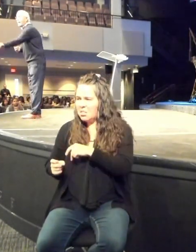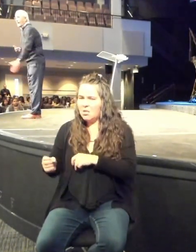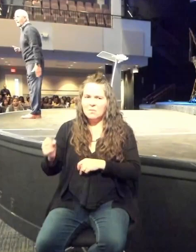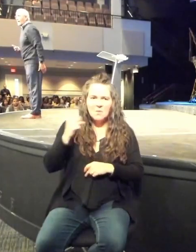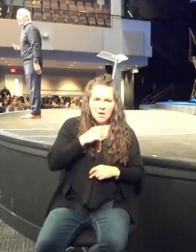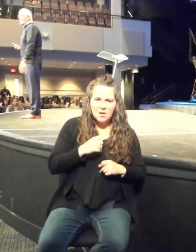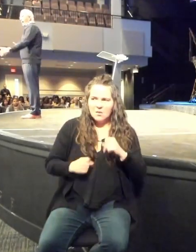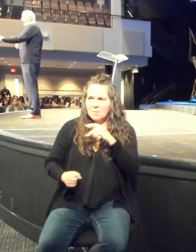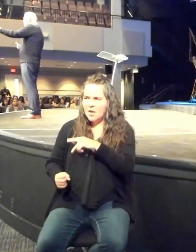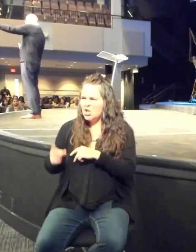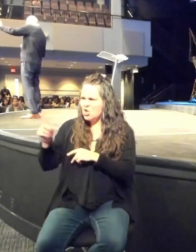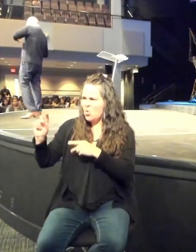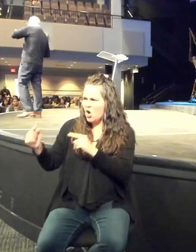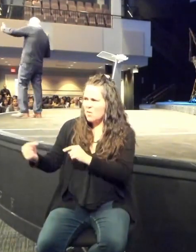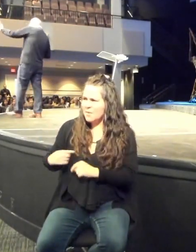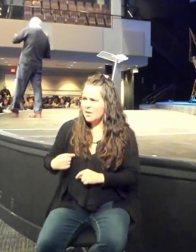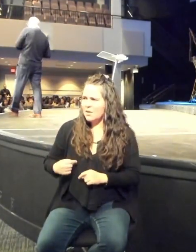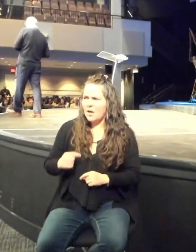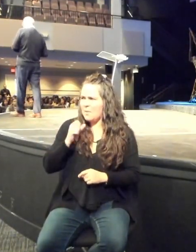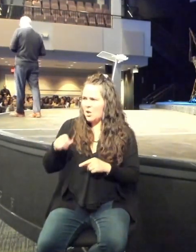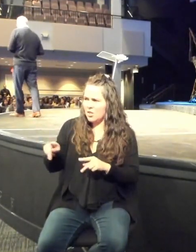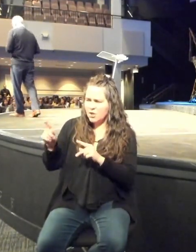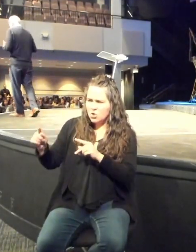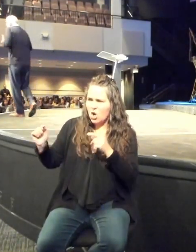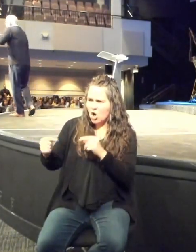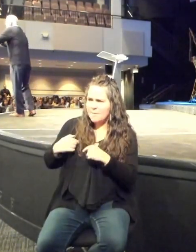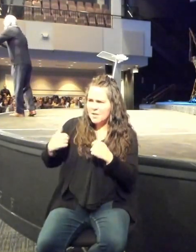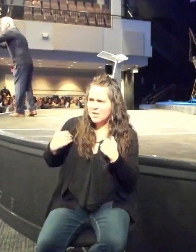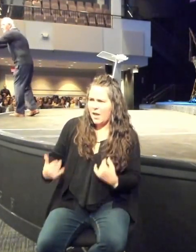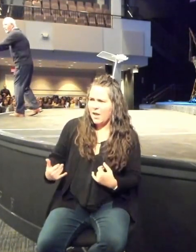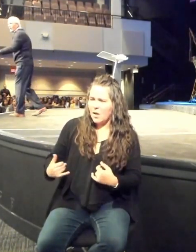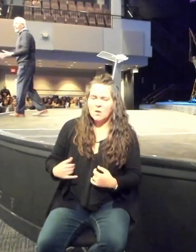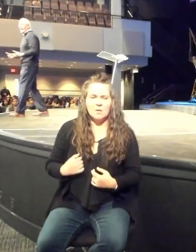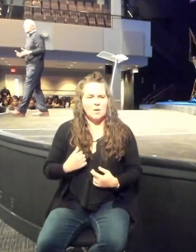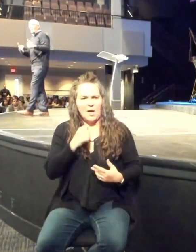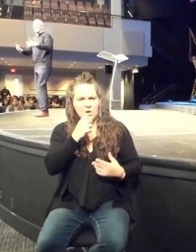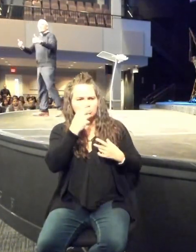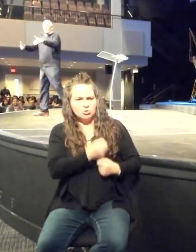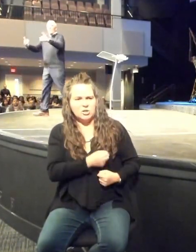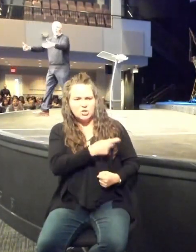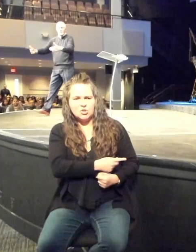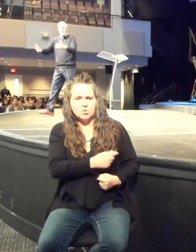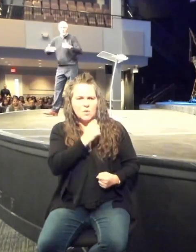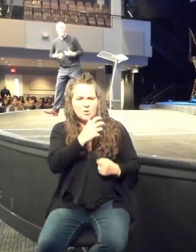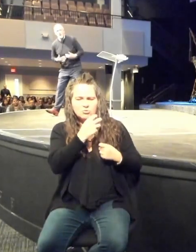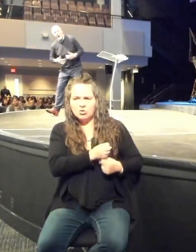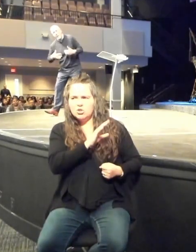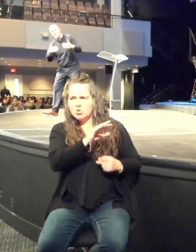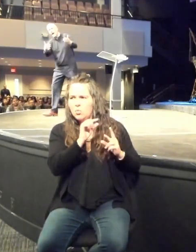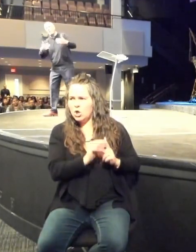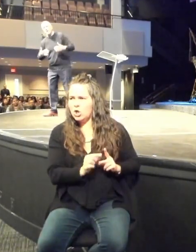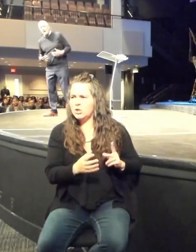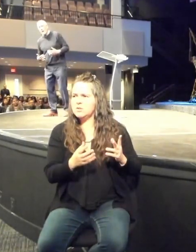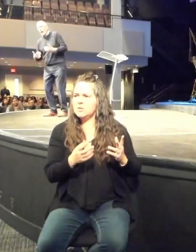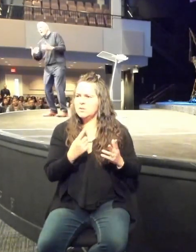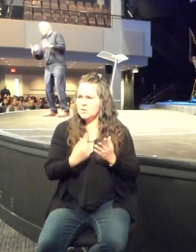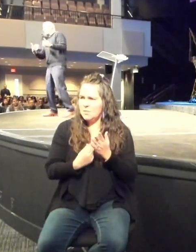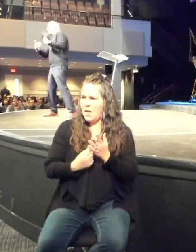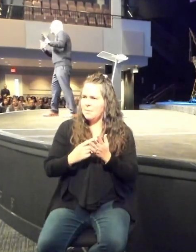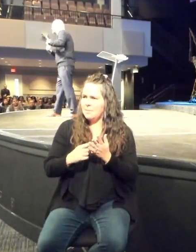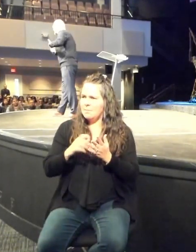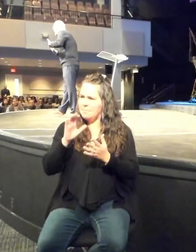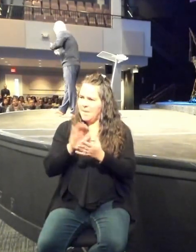me. And I'm not going to let you hurt me anymore because I don't trust you. I don't trust your words. I don't trust what you're having to say.